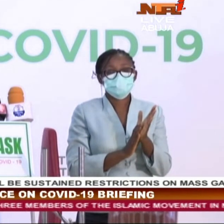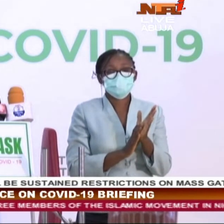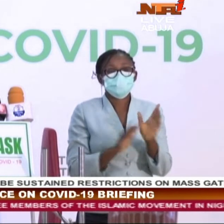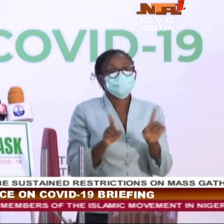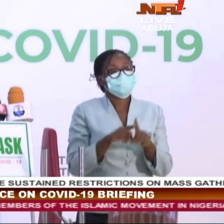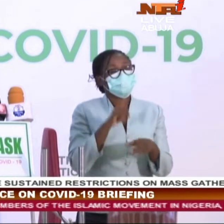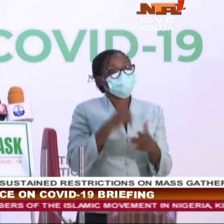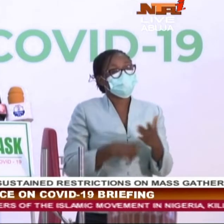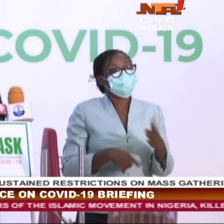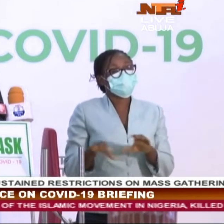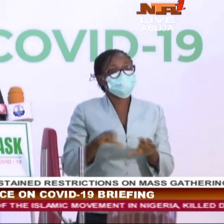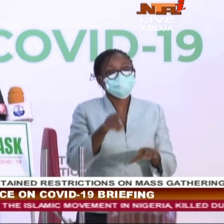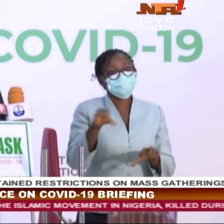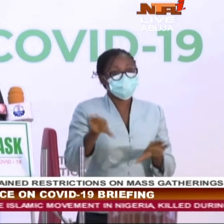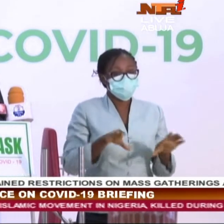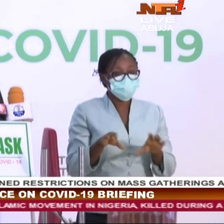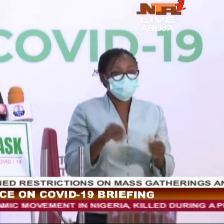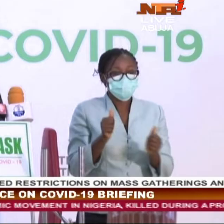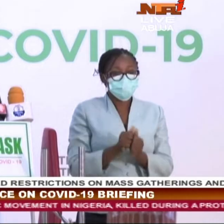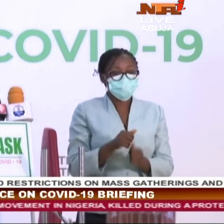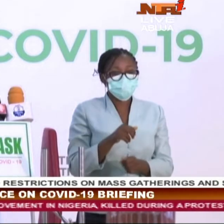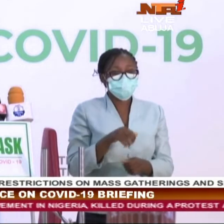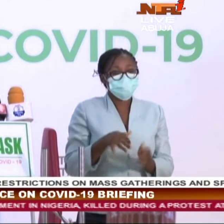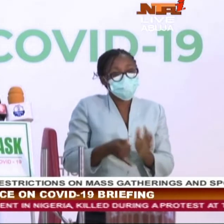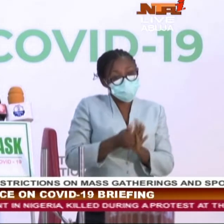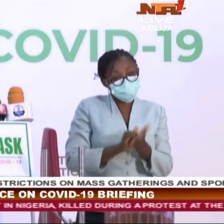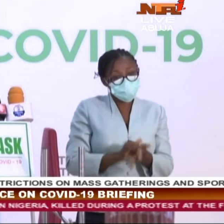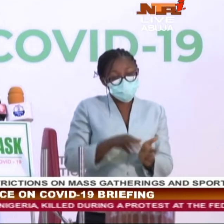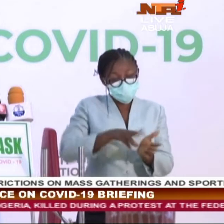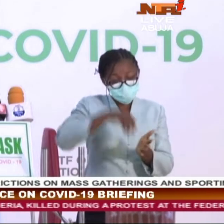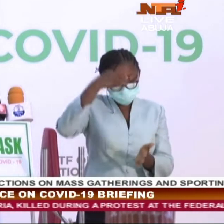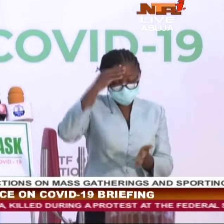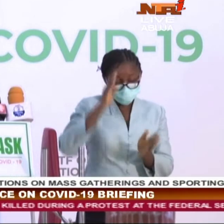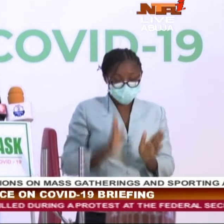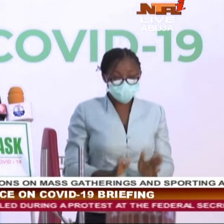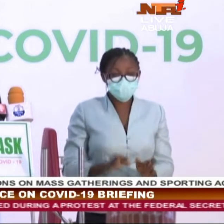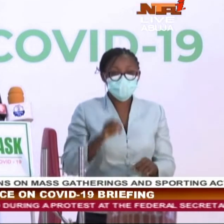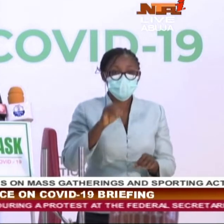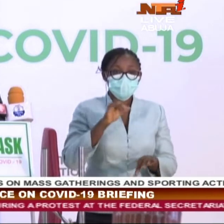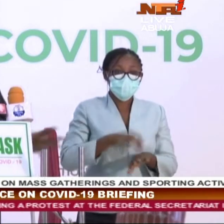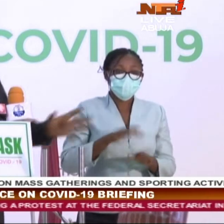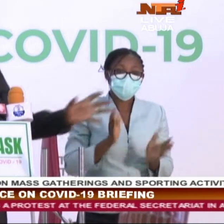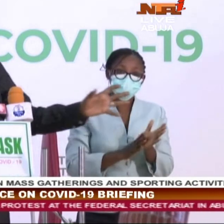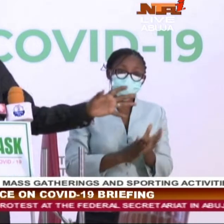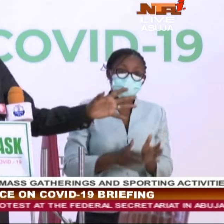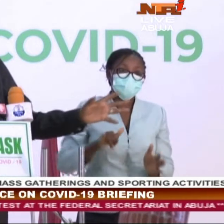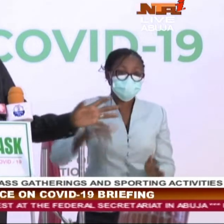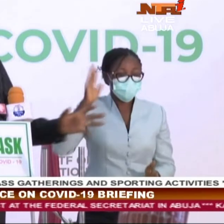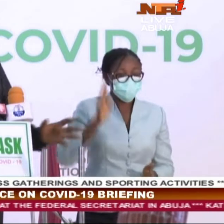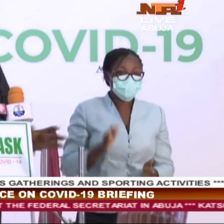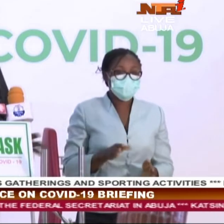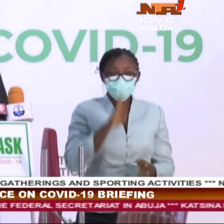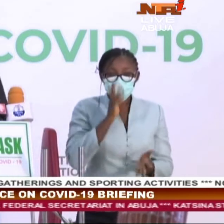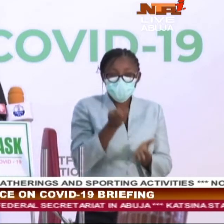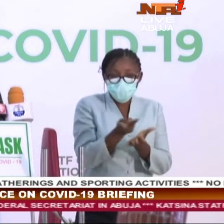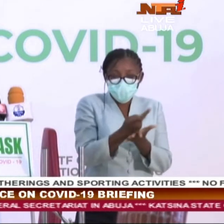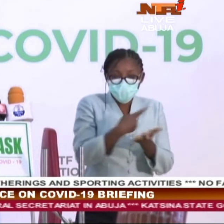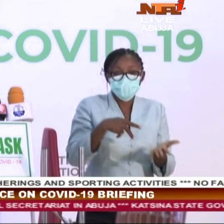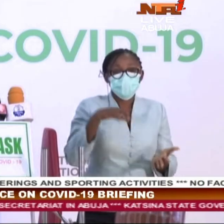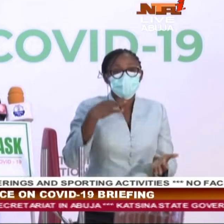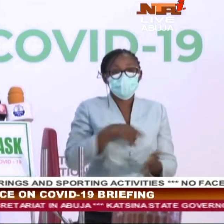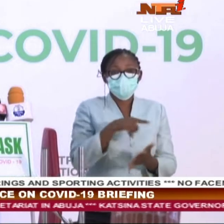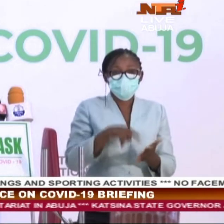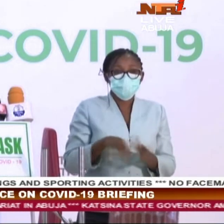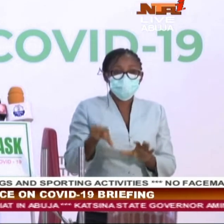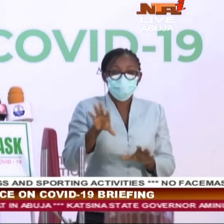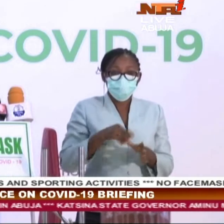So what do you do with those that are in school? Do they constitute part of this now? Or do you do